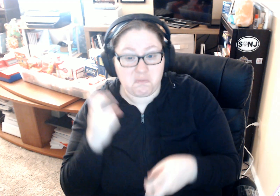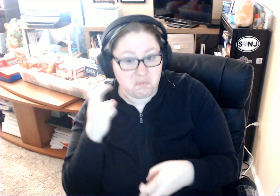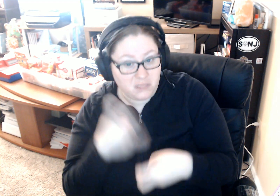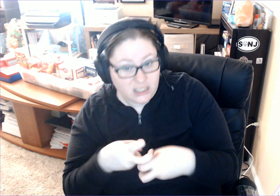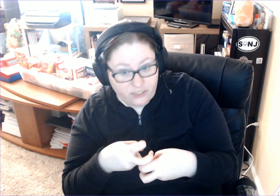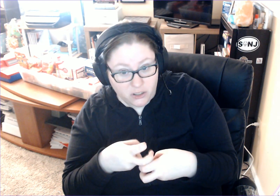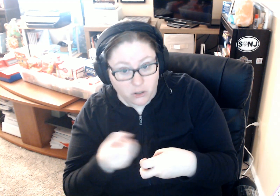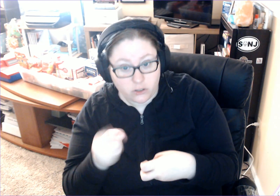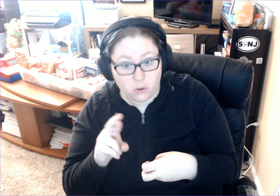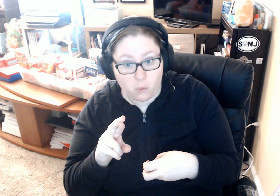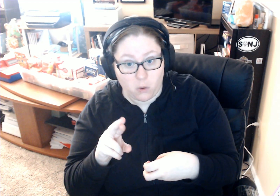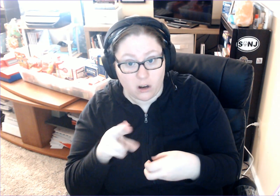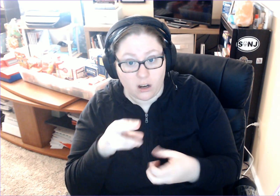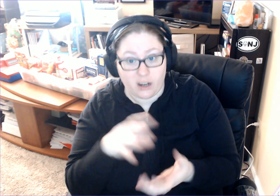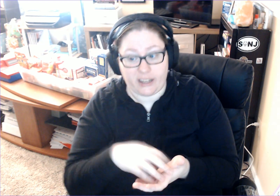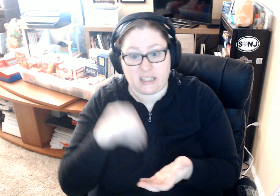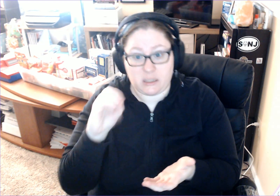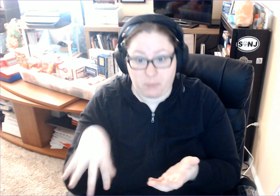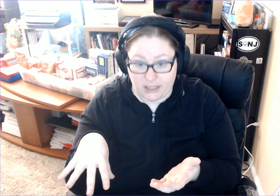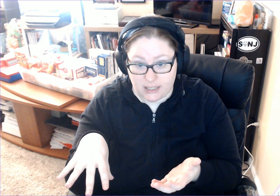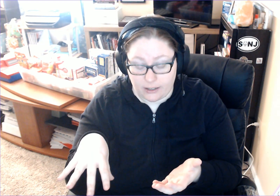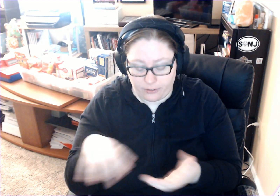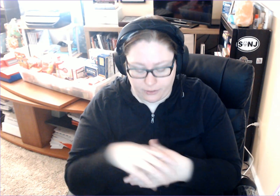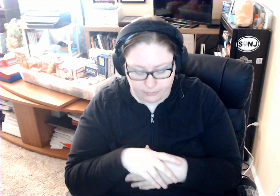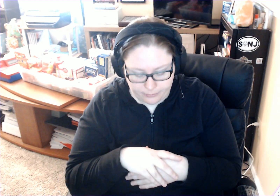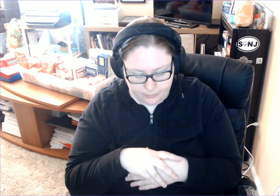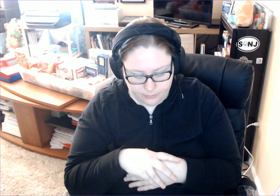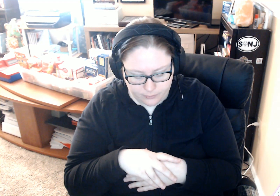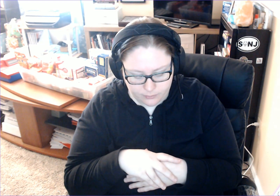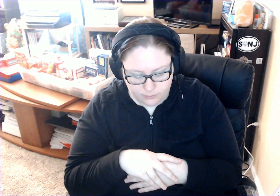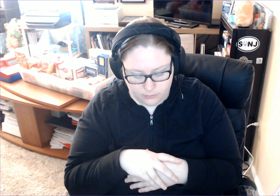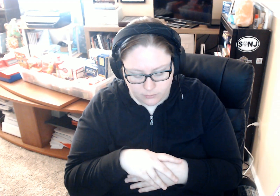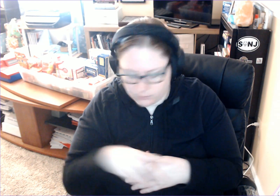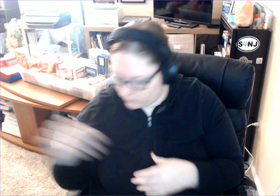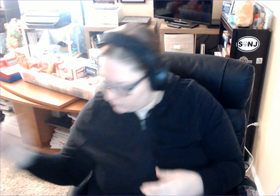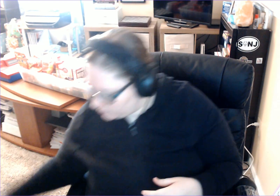difficult or expensive.